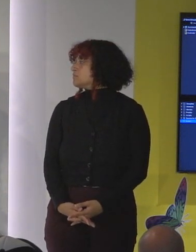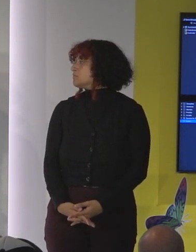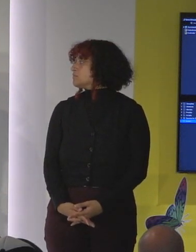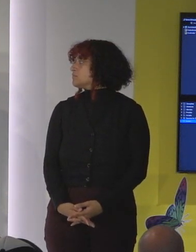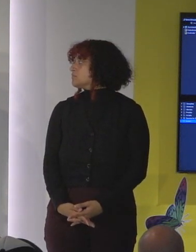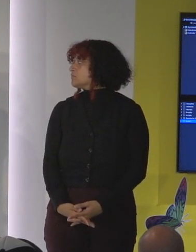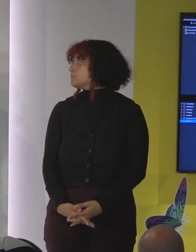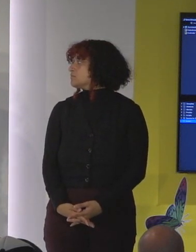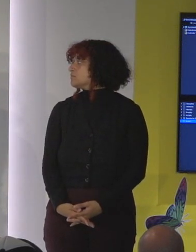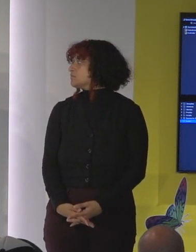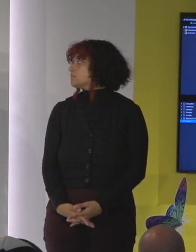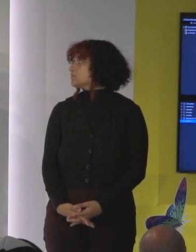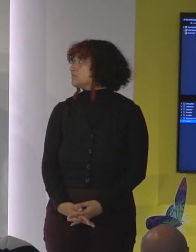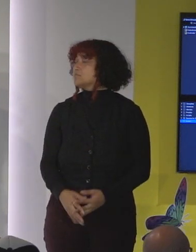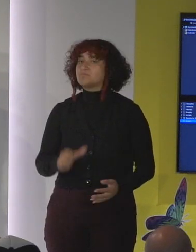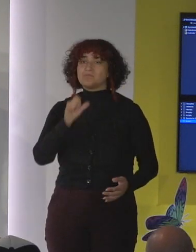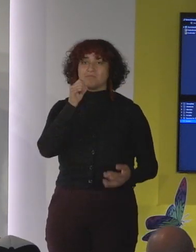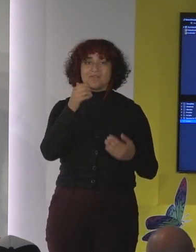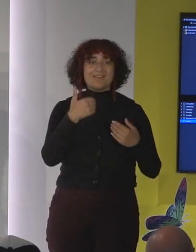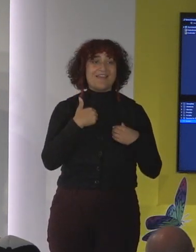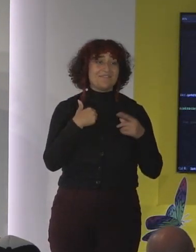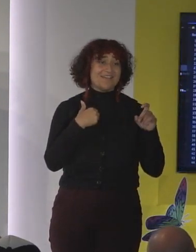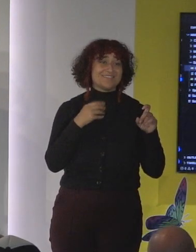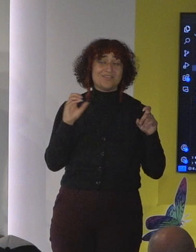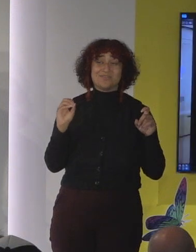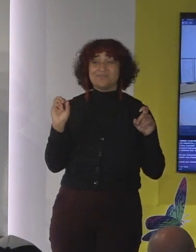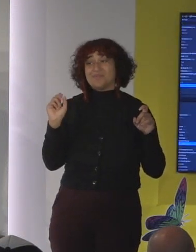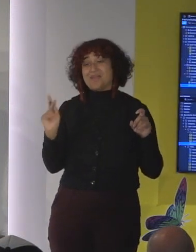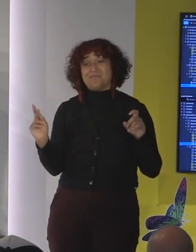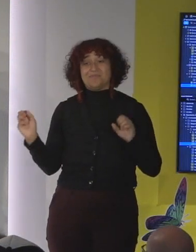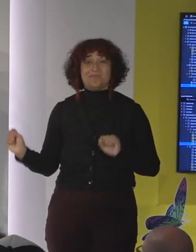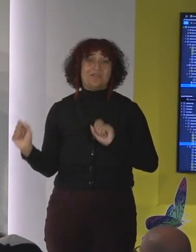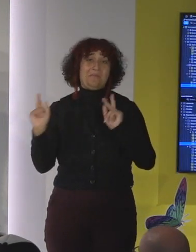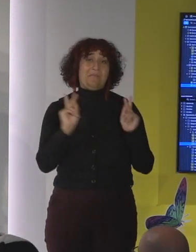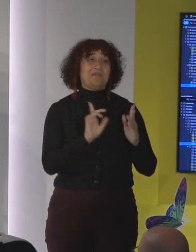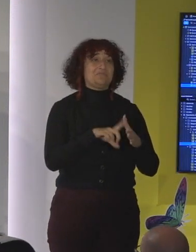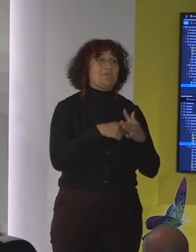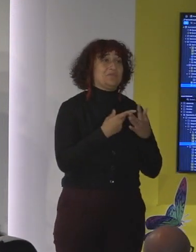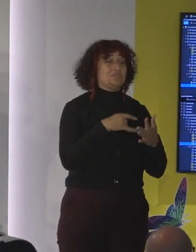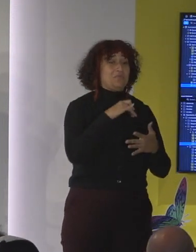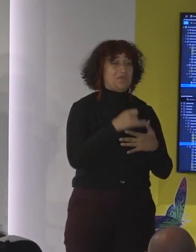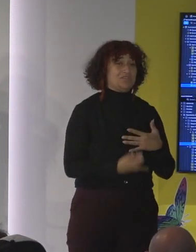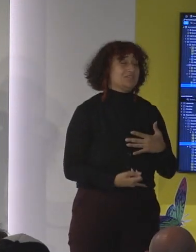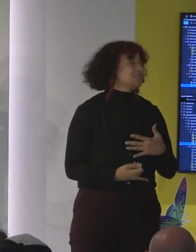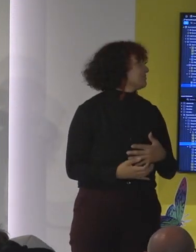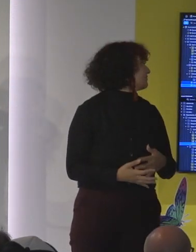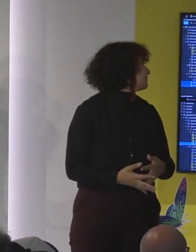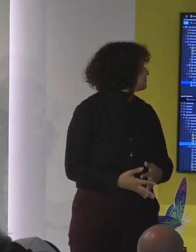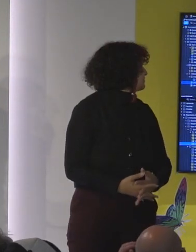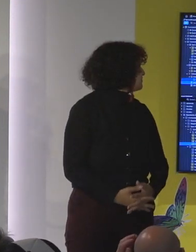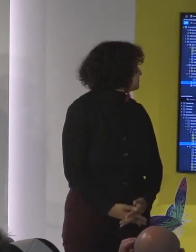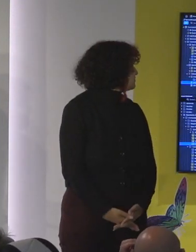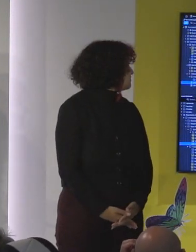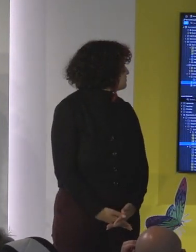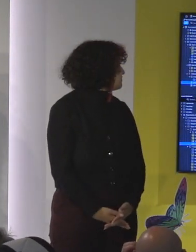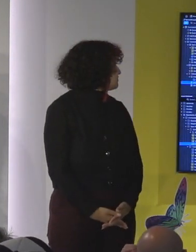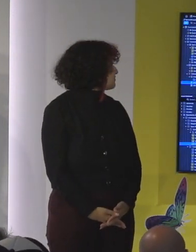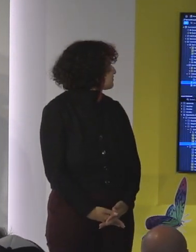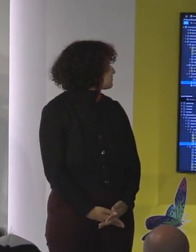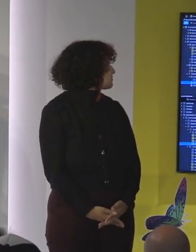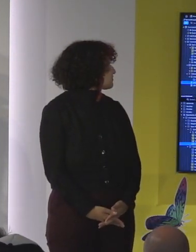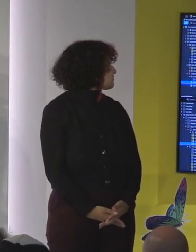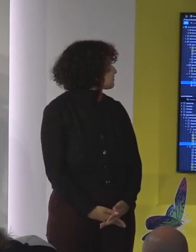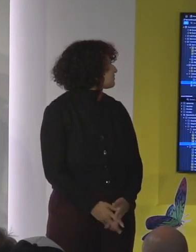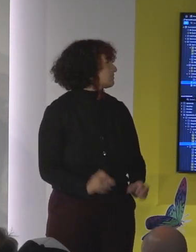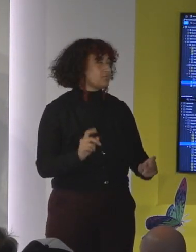And we don't have our X's and O's. Okay, we're going to go back to our original project. So we are just going to triple check